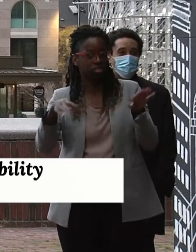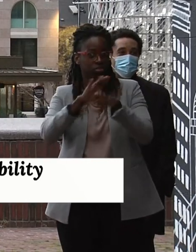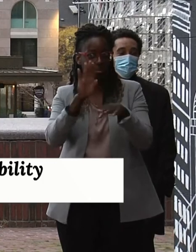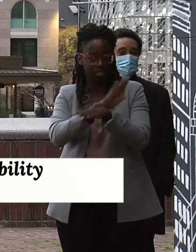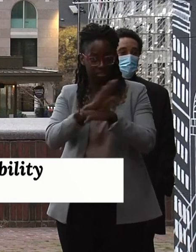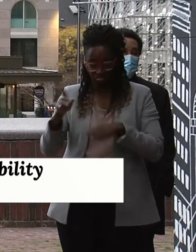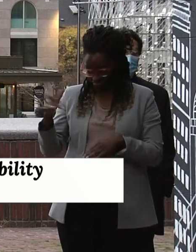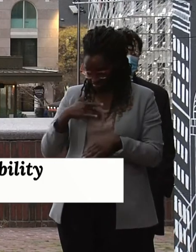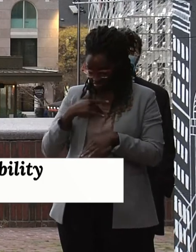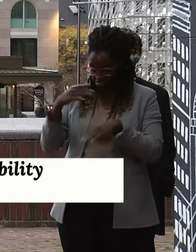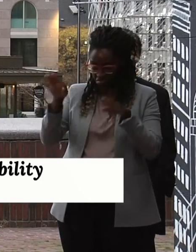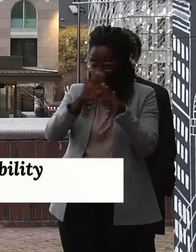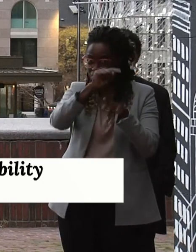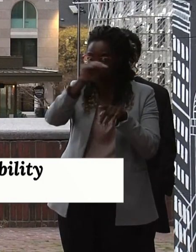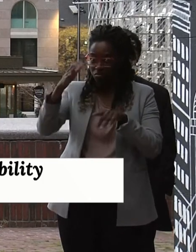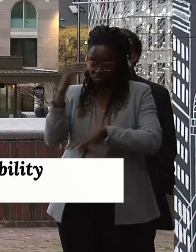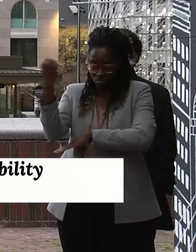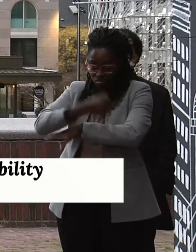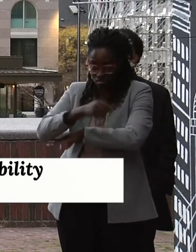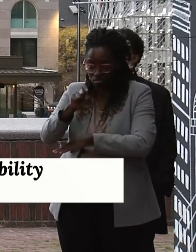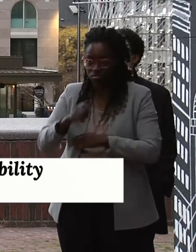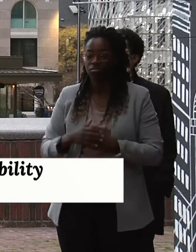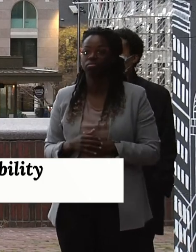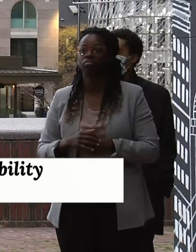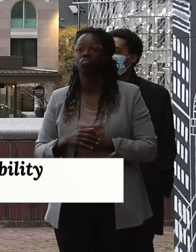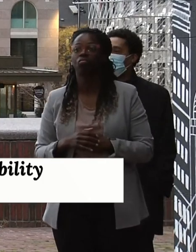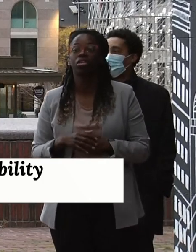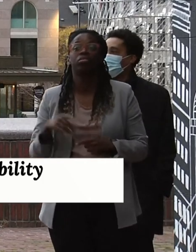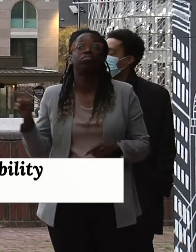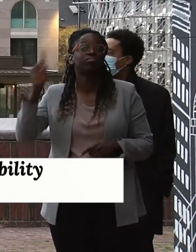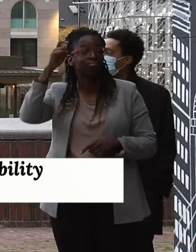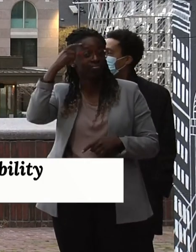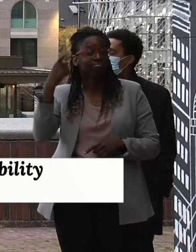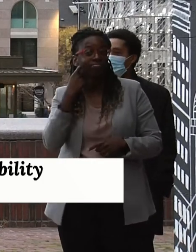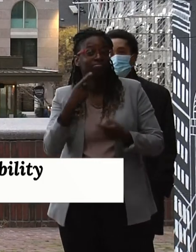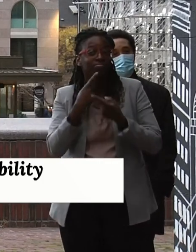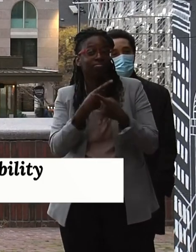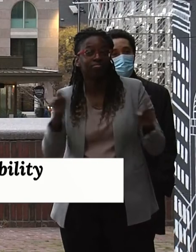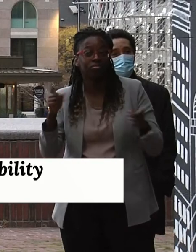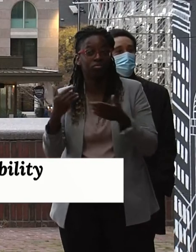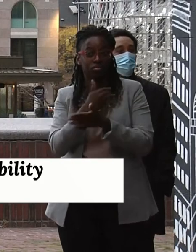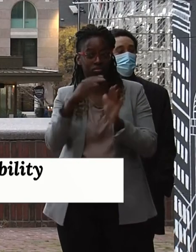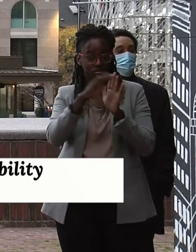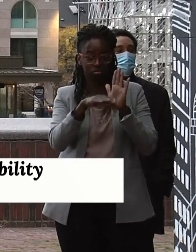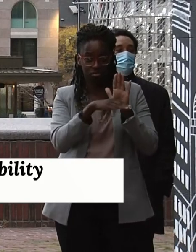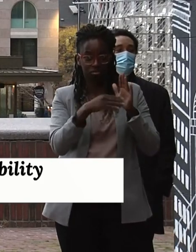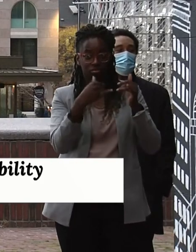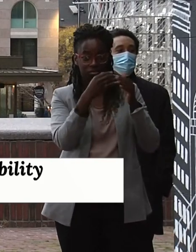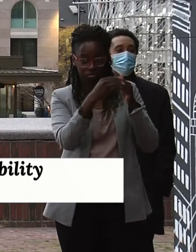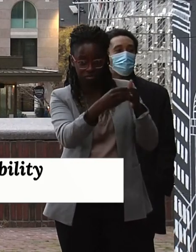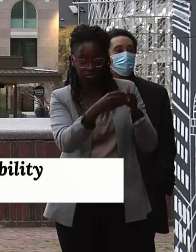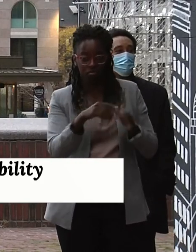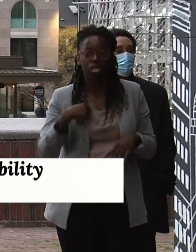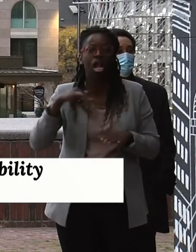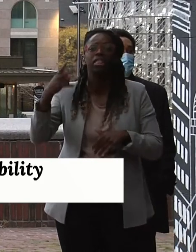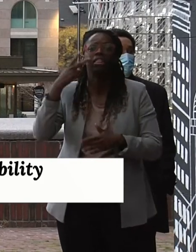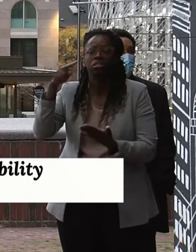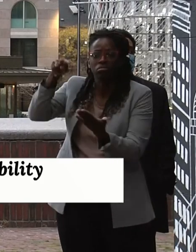it last week, so we're not seeing the benefit of that yet. Again, usually what happens, somebody comes down with COVID-19 and the